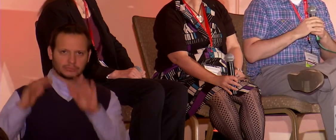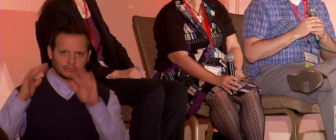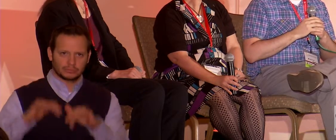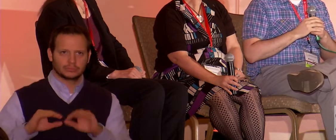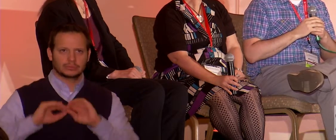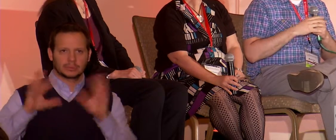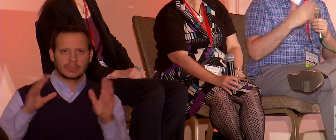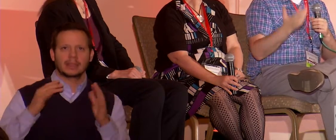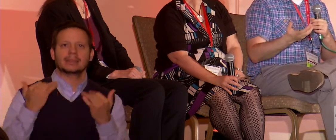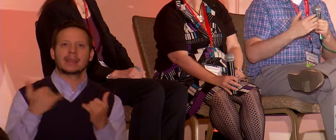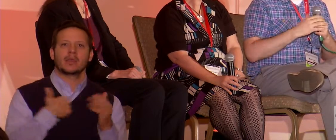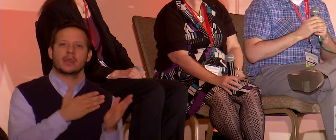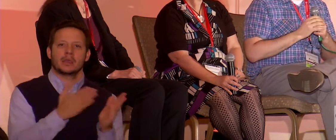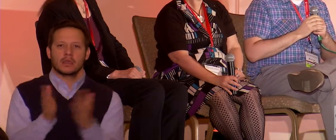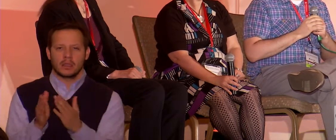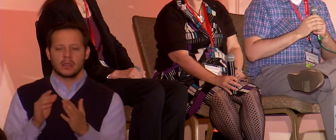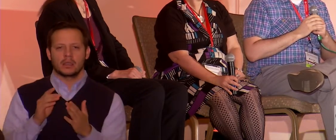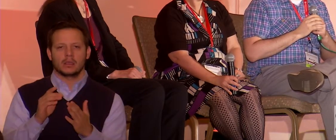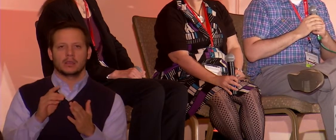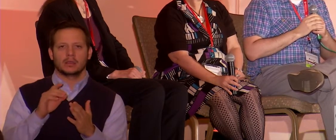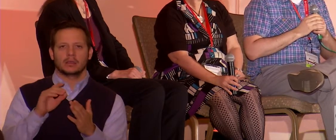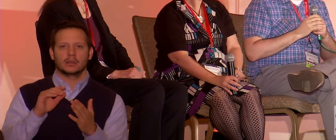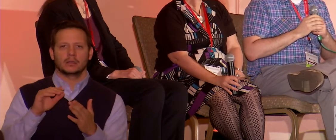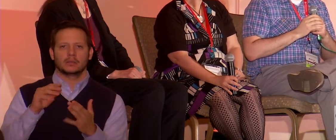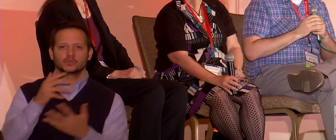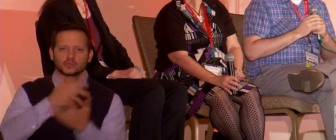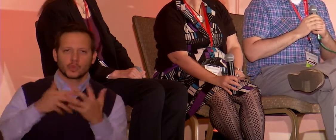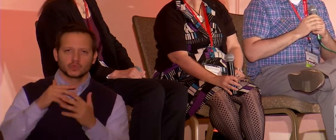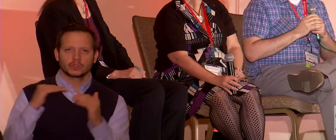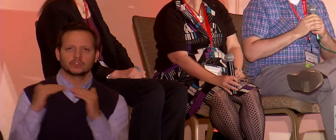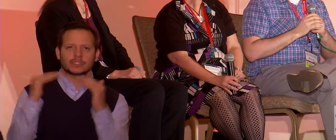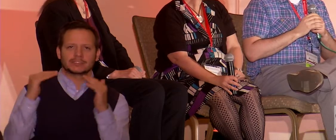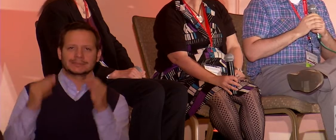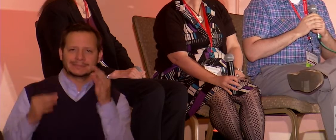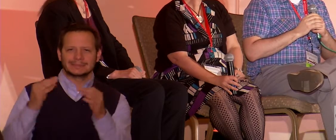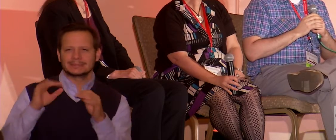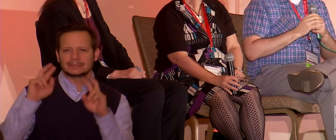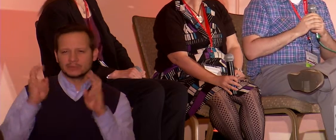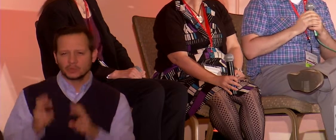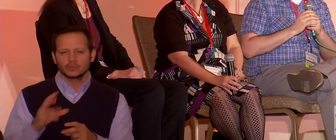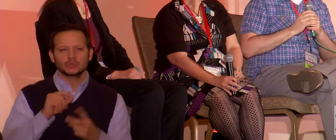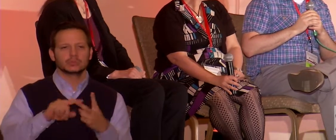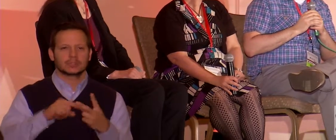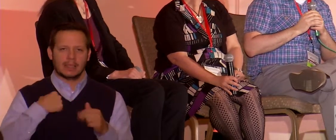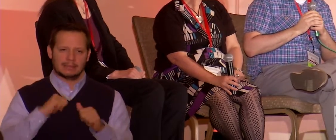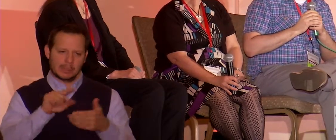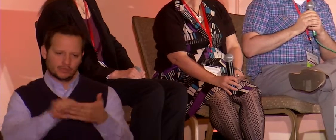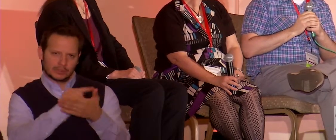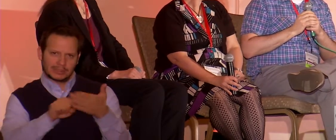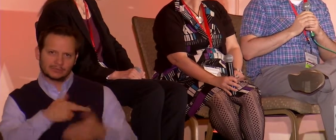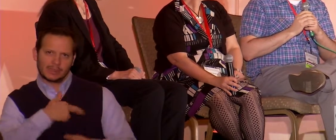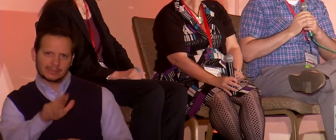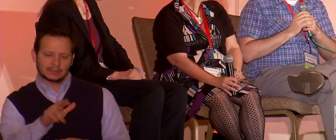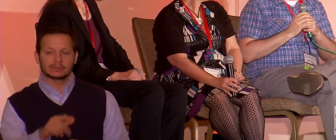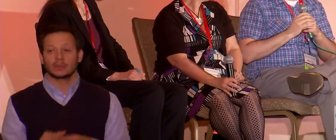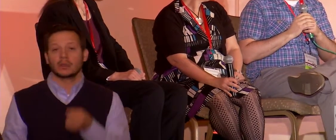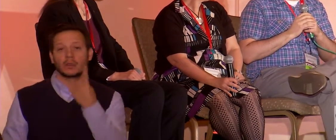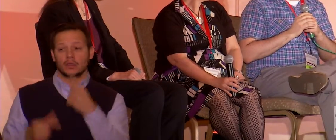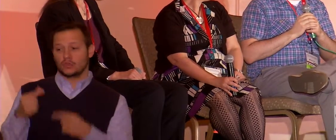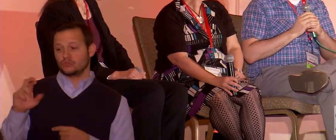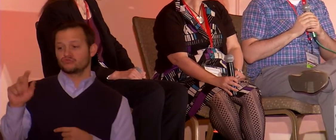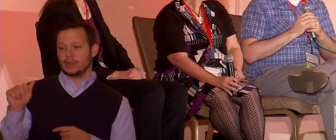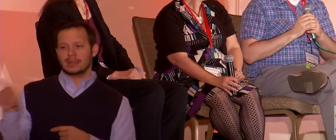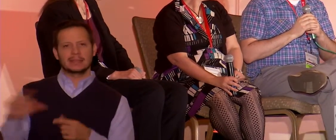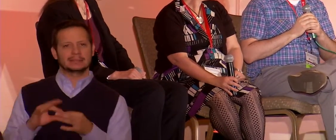social justice issues and critiquing religion on an almost daily basis. So as Greta says, no one really regrets the coming